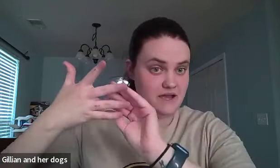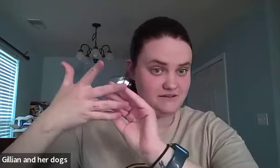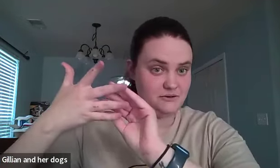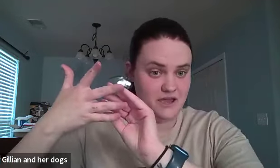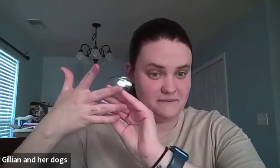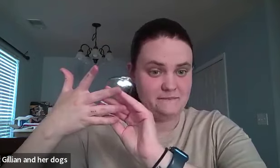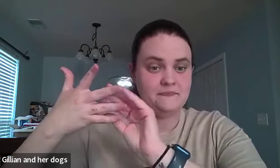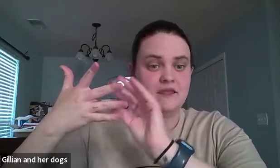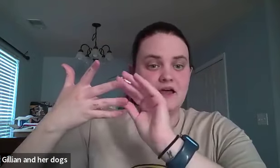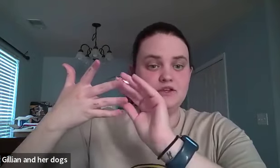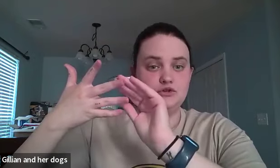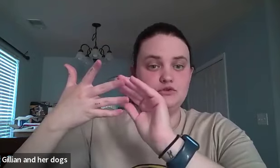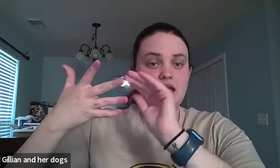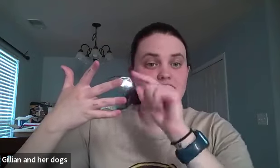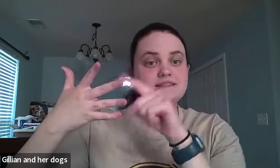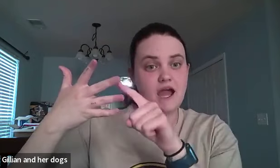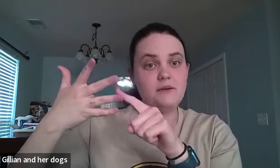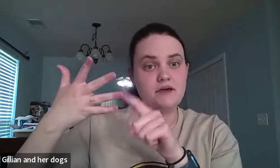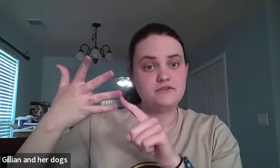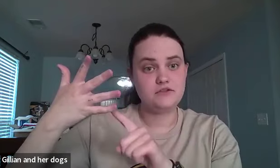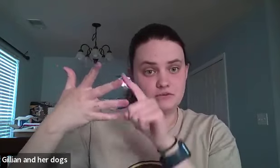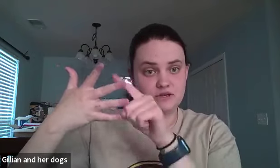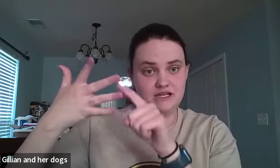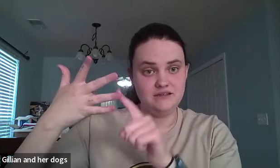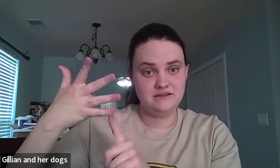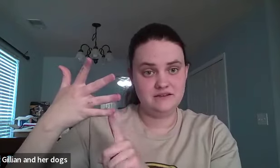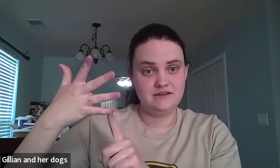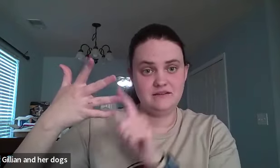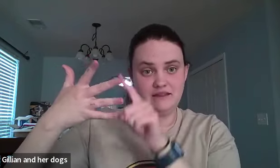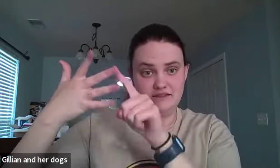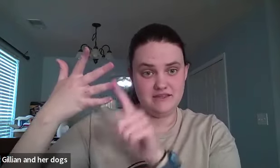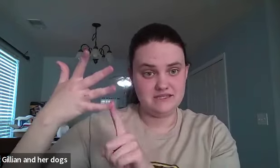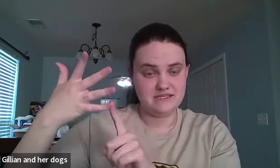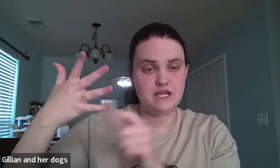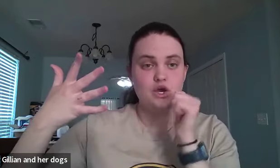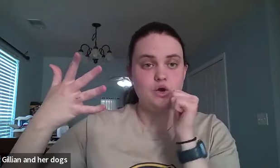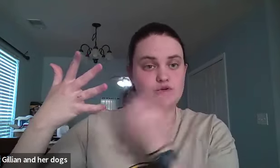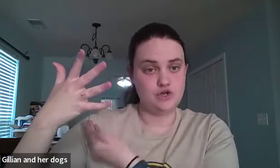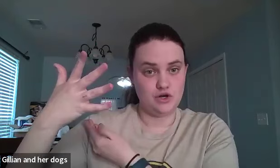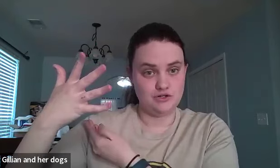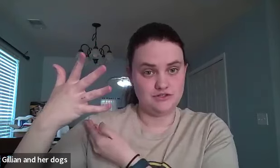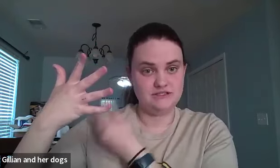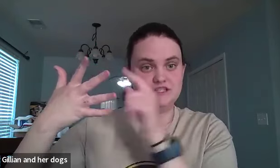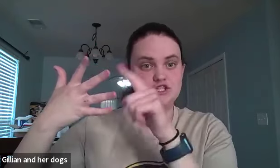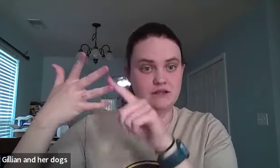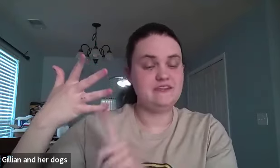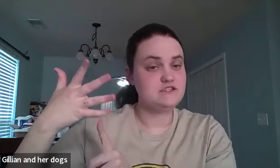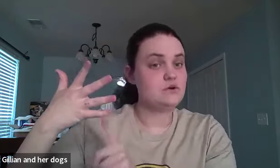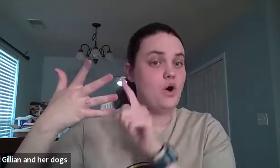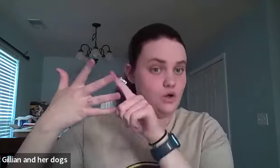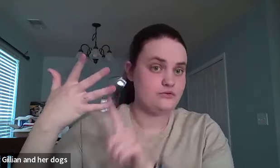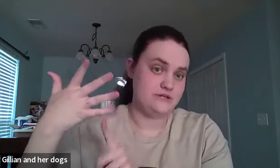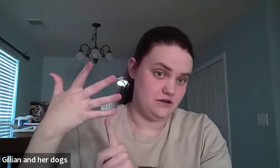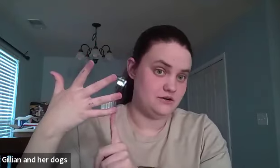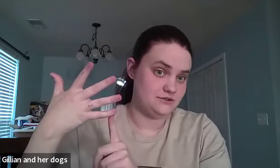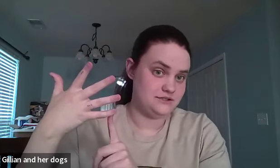back. Okay. You can tap at the 3 like this and go daughters to show like these are all 3